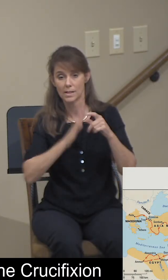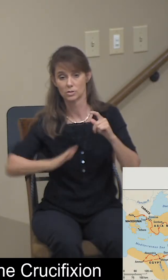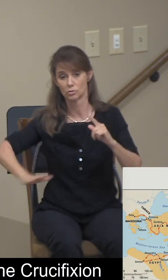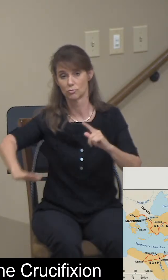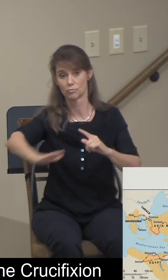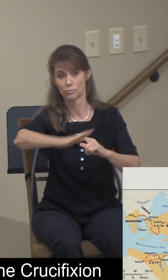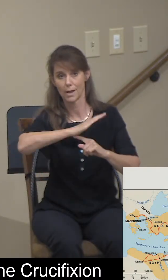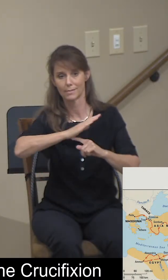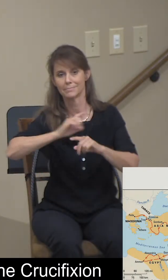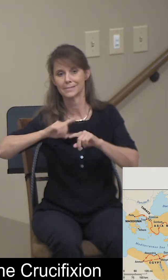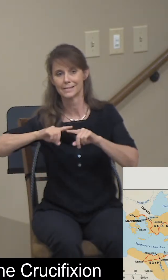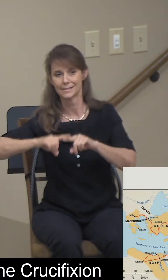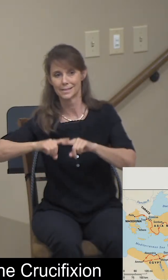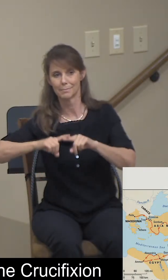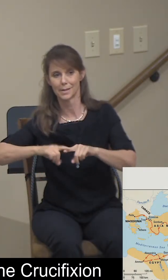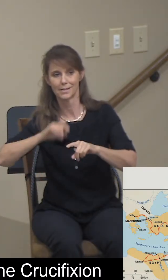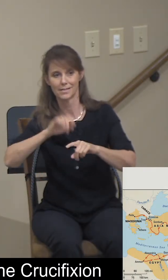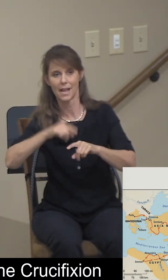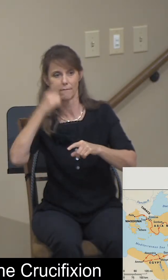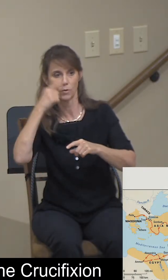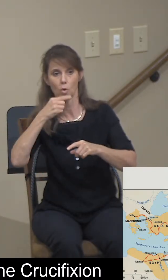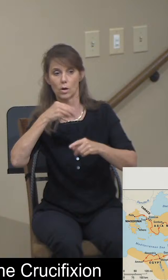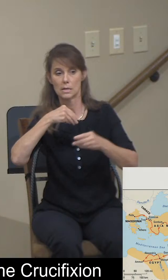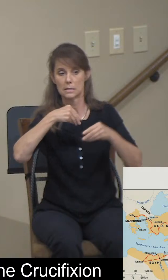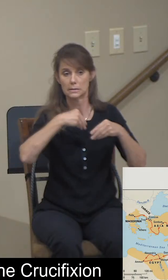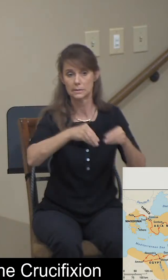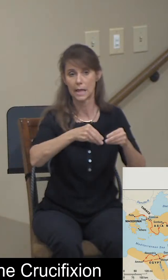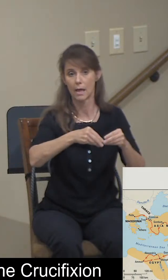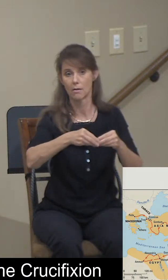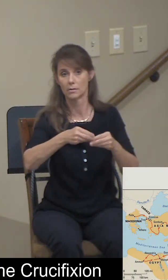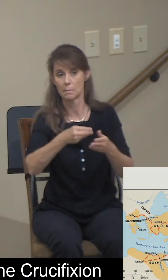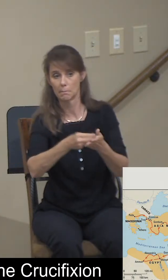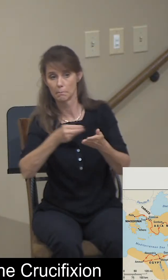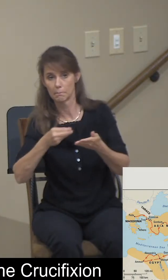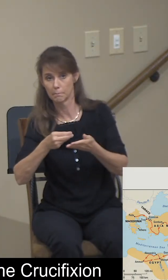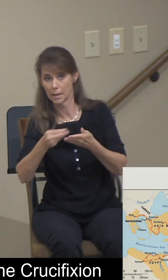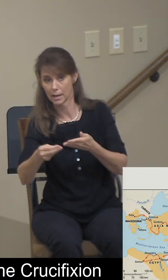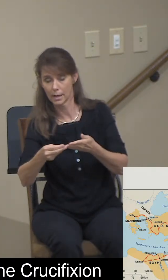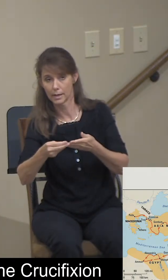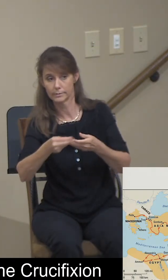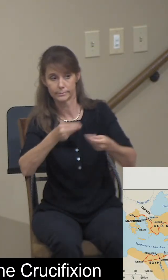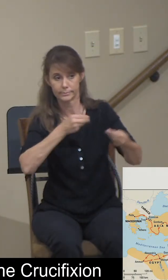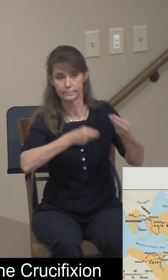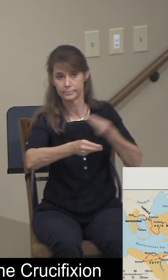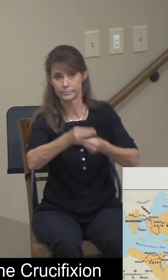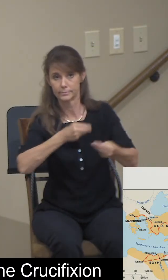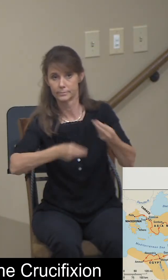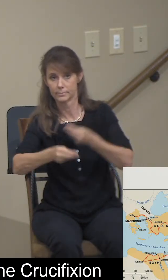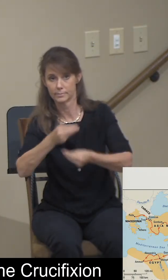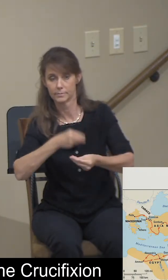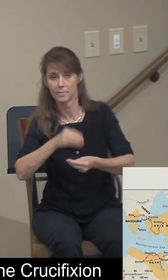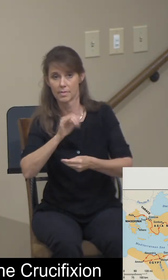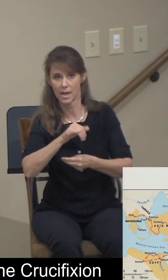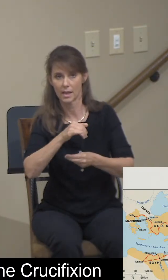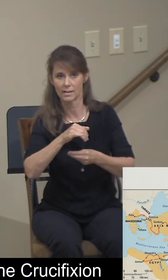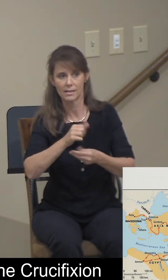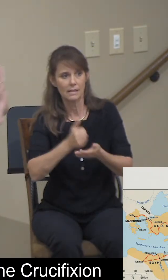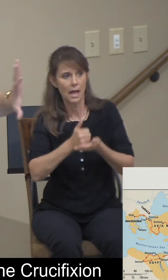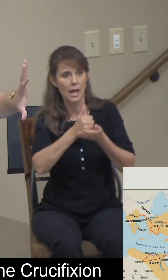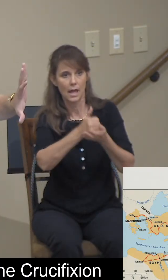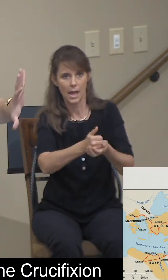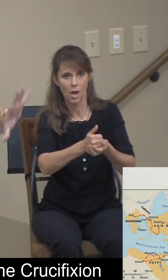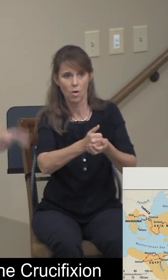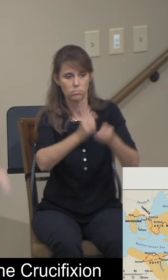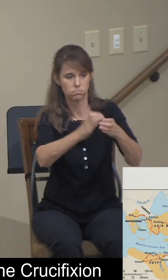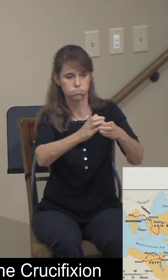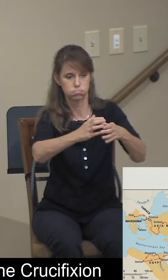it was dependent on it for selling and exchanging goods. As you might imagine, these cities became centers of commerce. And that, of course, helped them branch